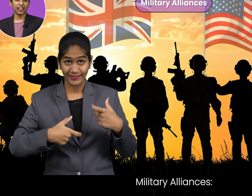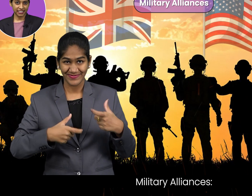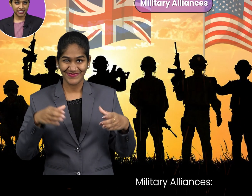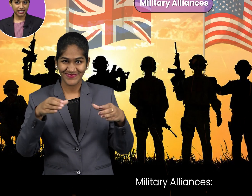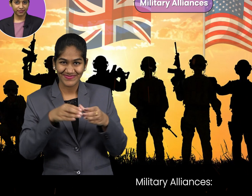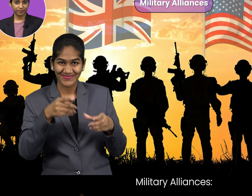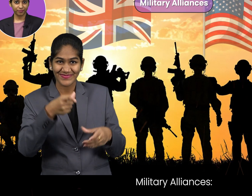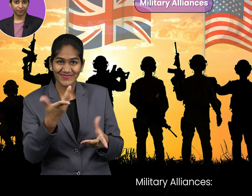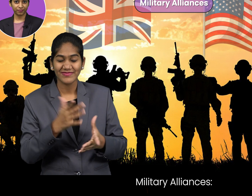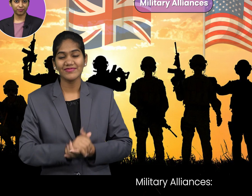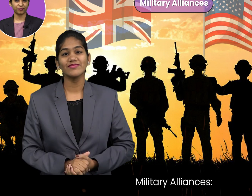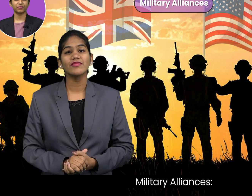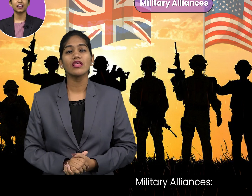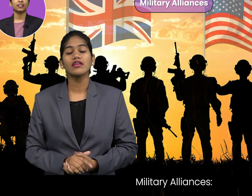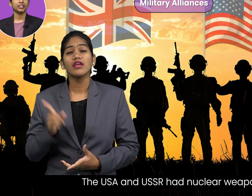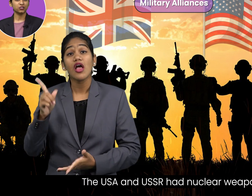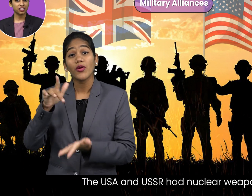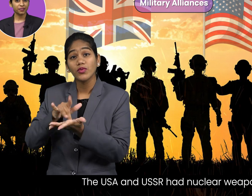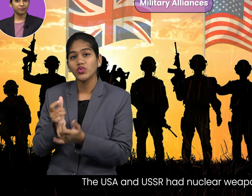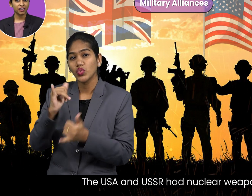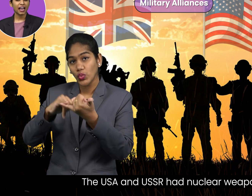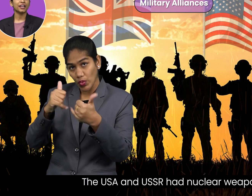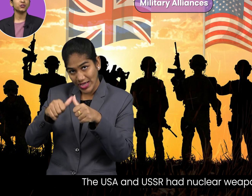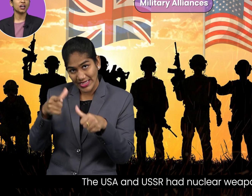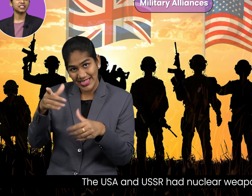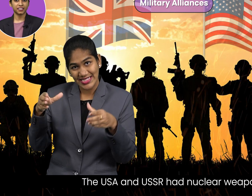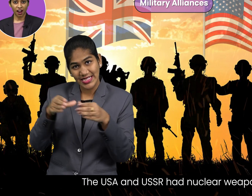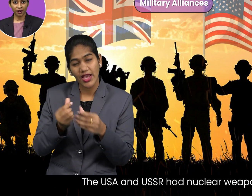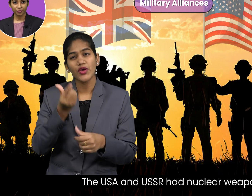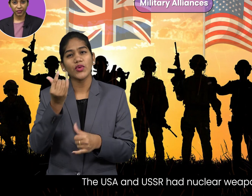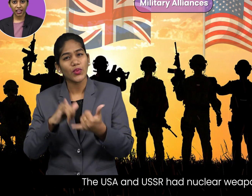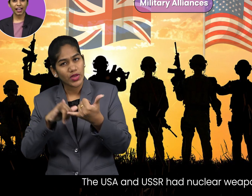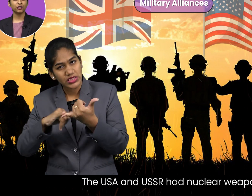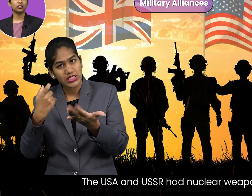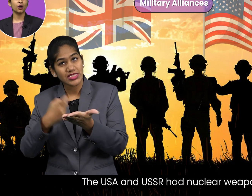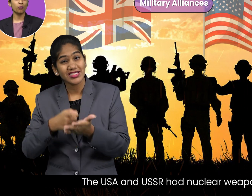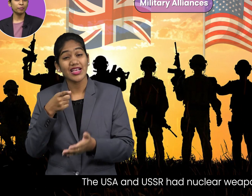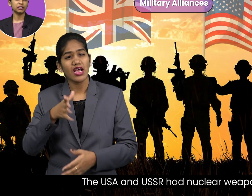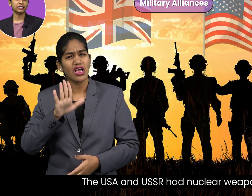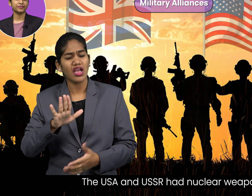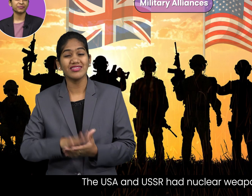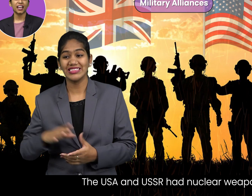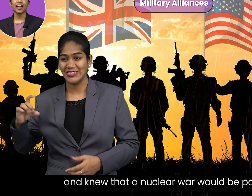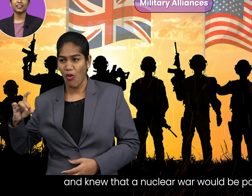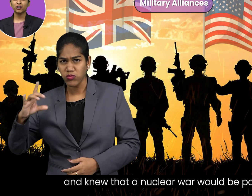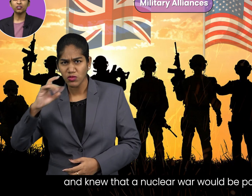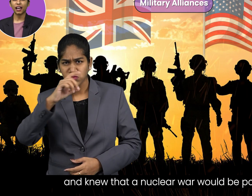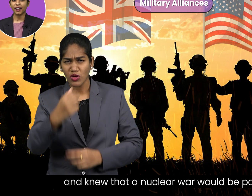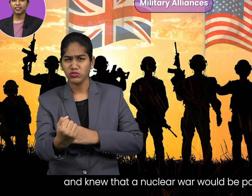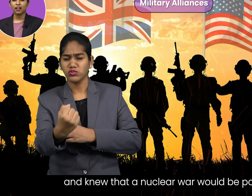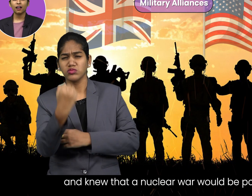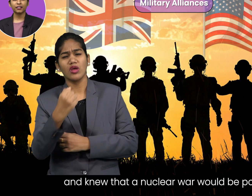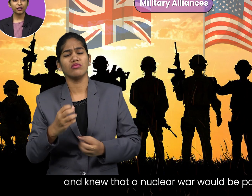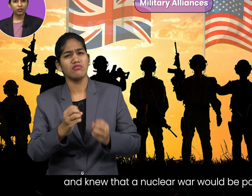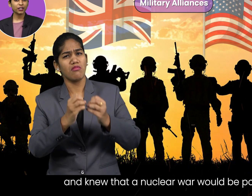Military alliances. The USA and USSR had nuclear weapons and knew